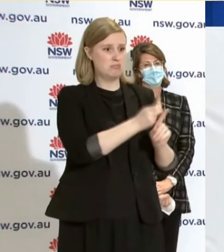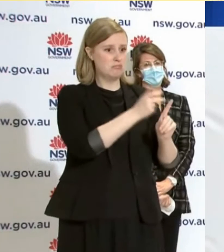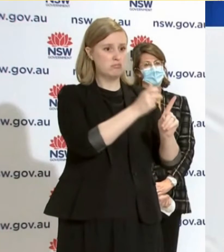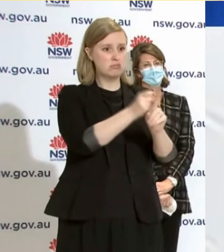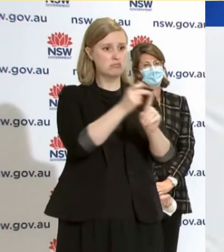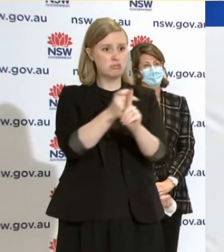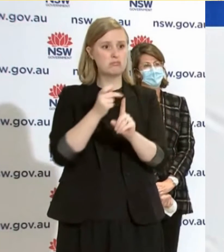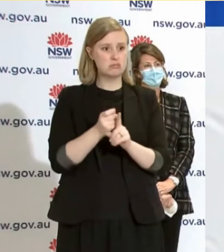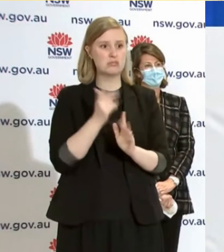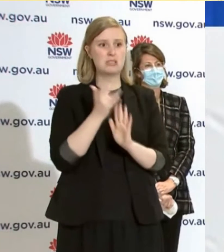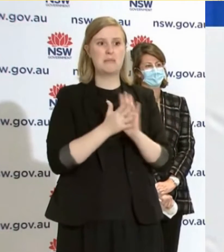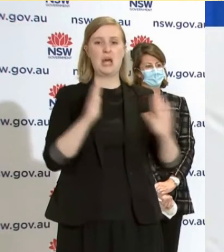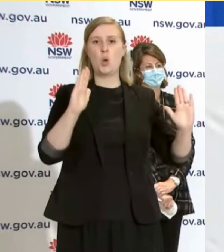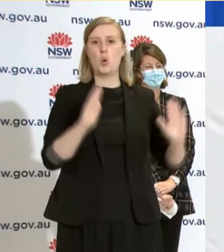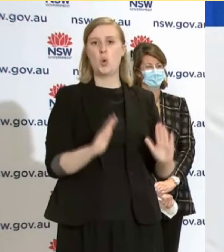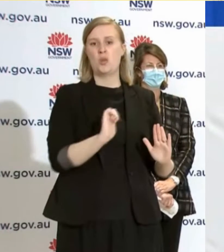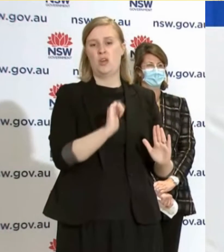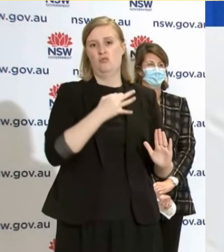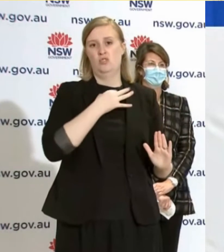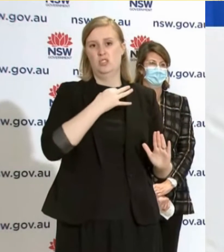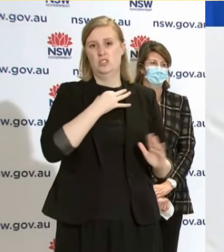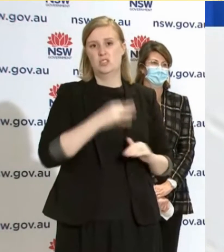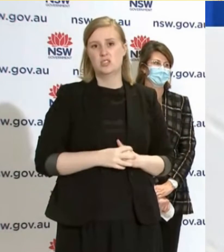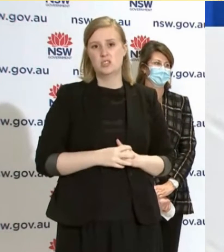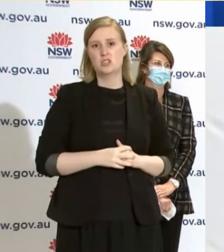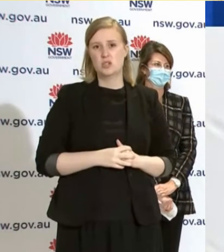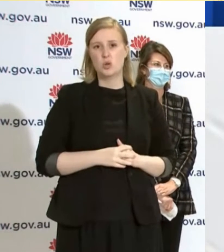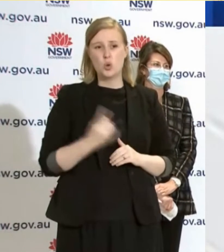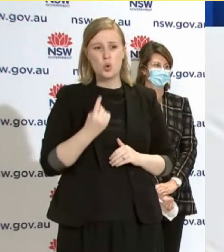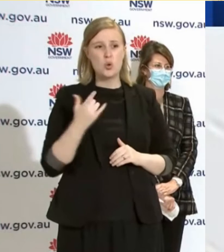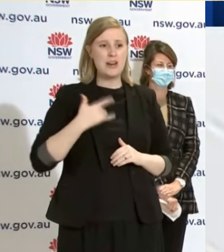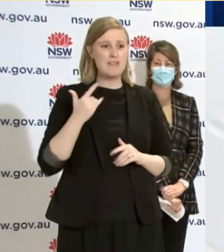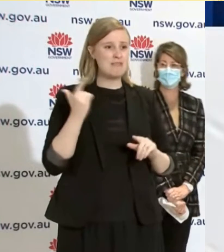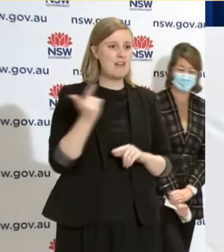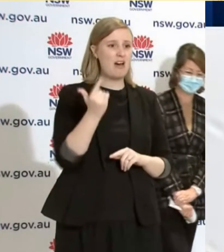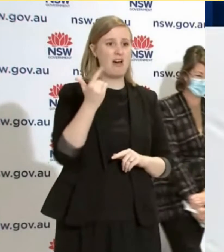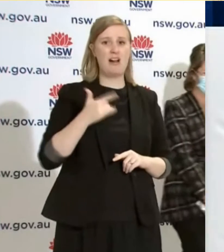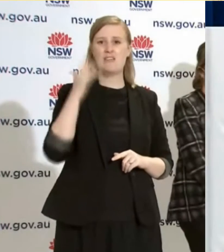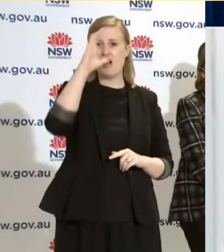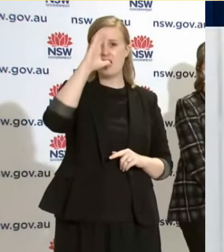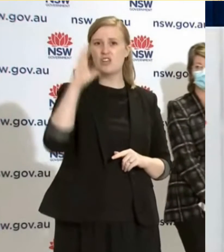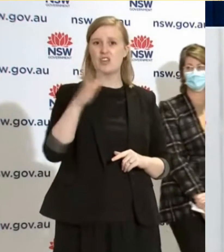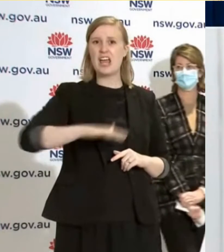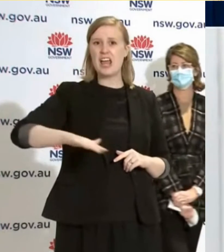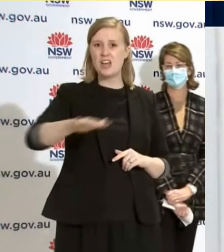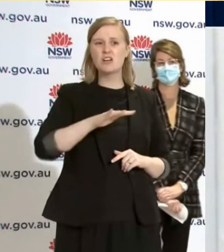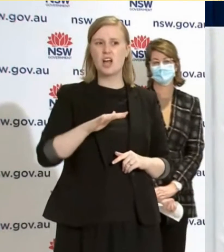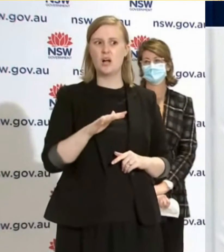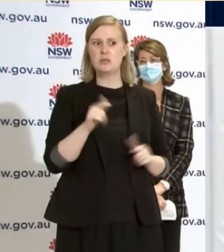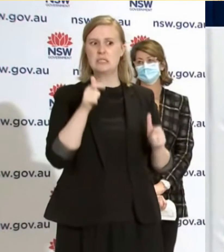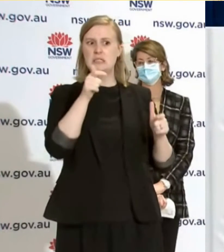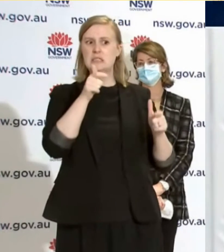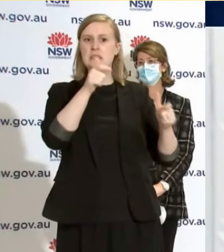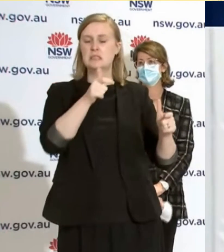any risk. And what we're trying to do is ring fence those rural, remote communities so that have high vaccination coverage. Just before you just that, just